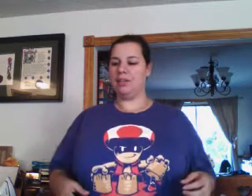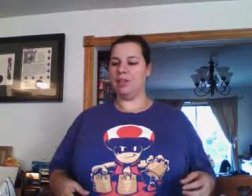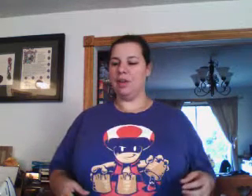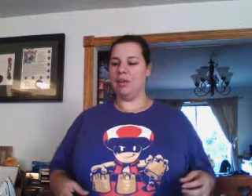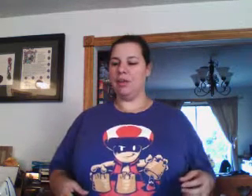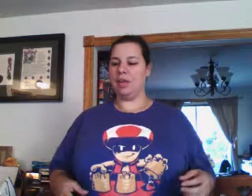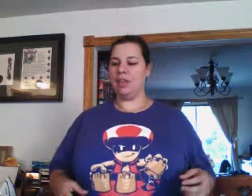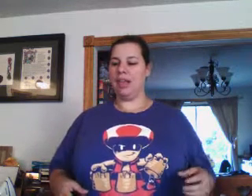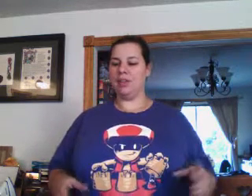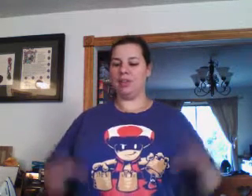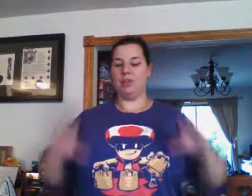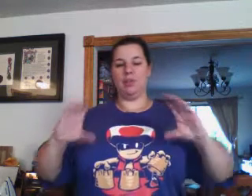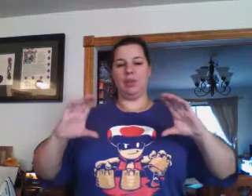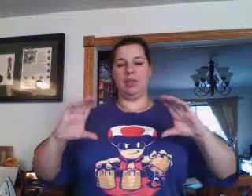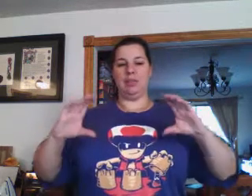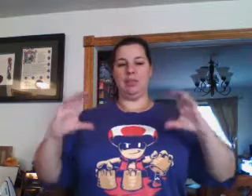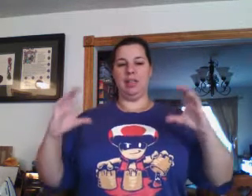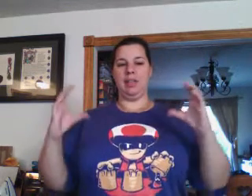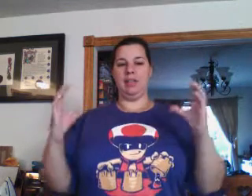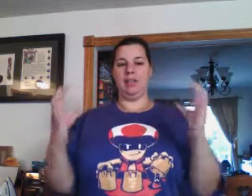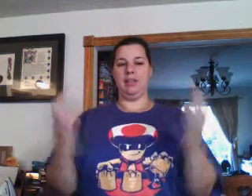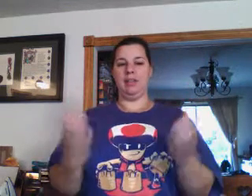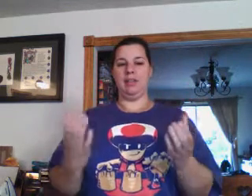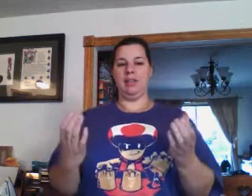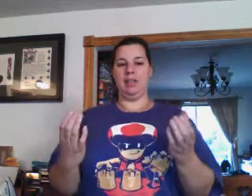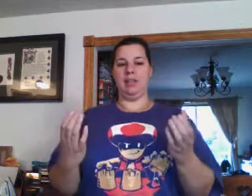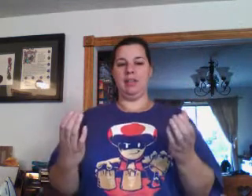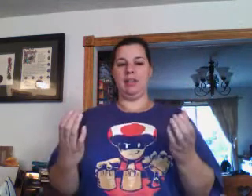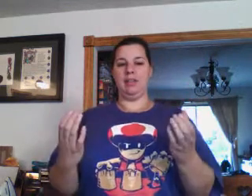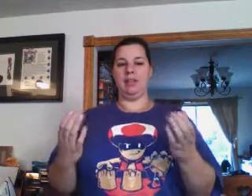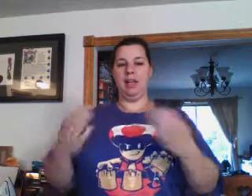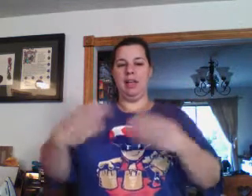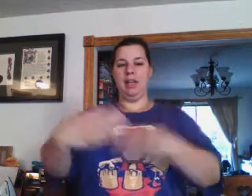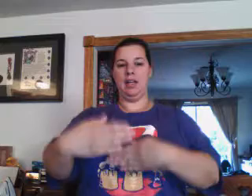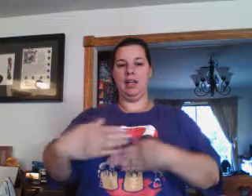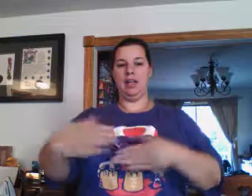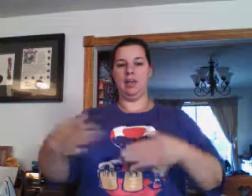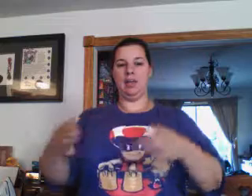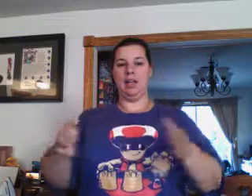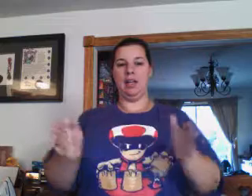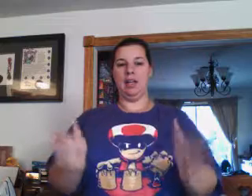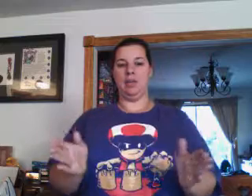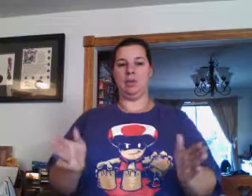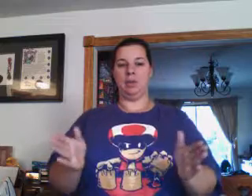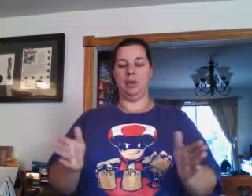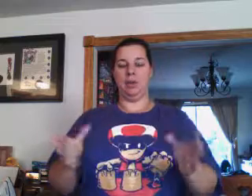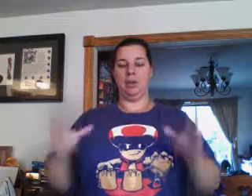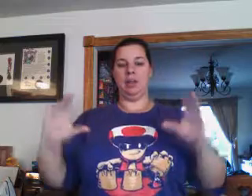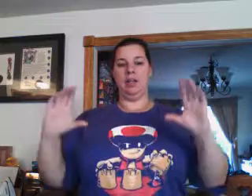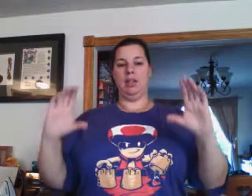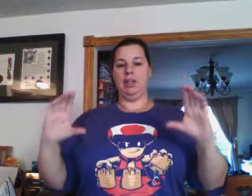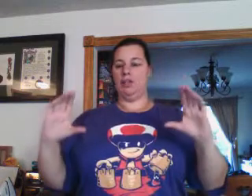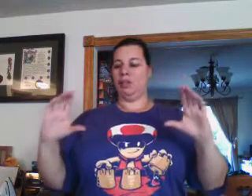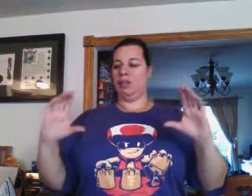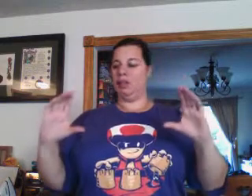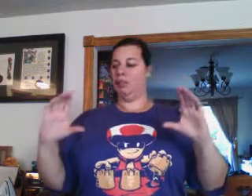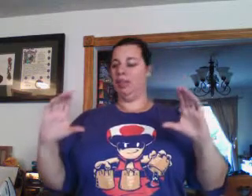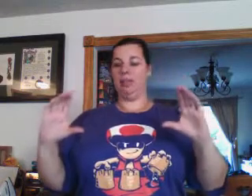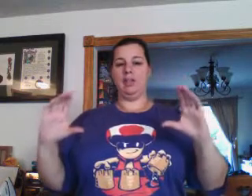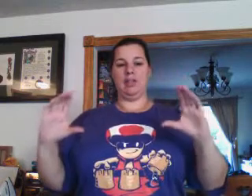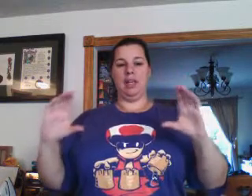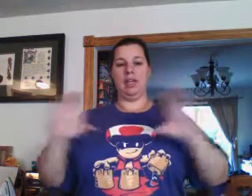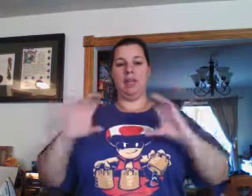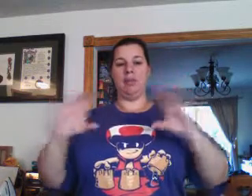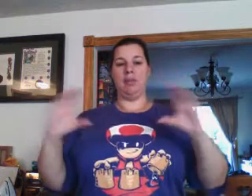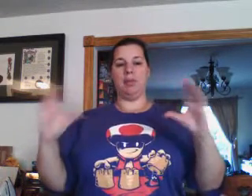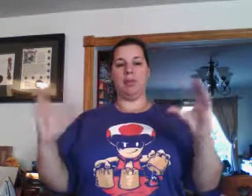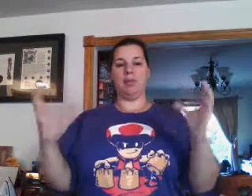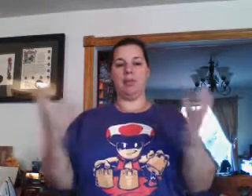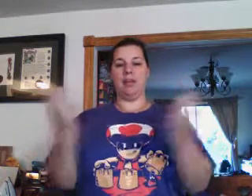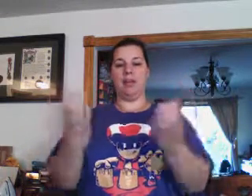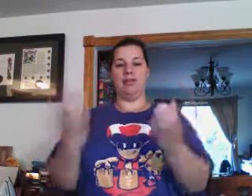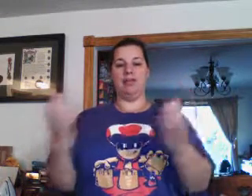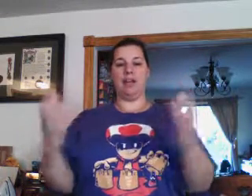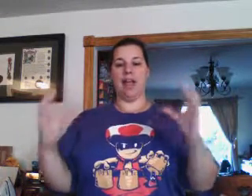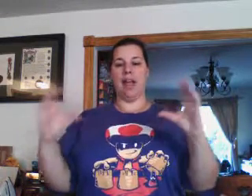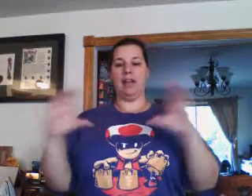So a classroom is going to be C and then room. So you're going to make a C. Remember, this is the sign for